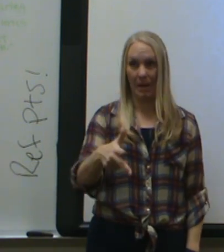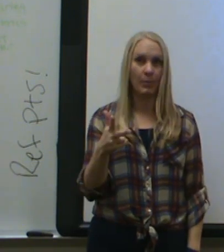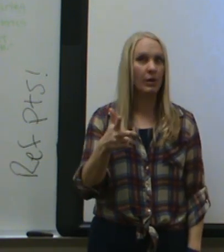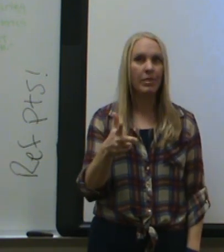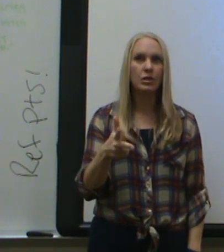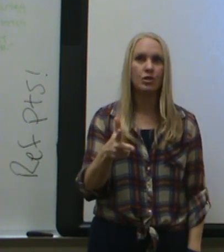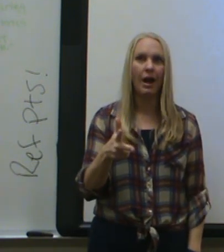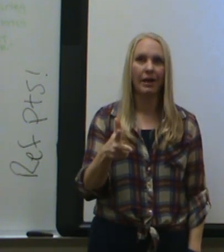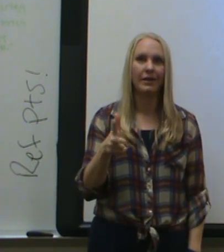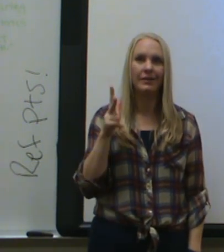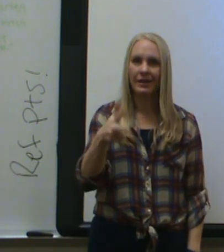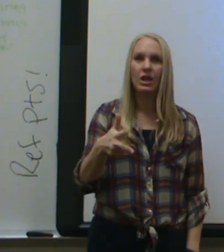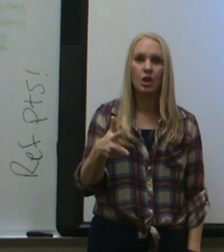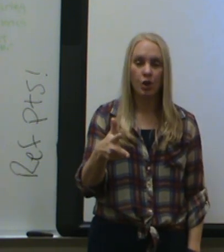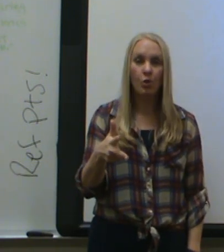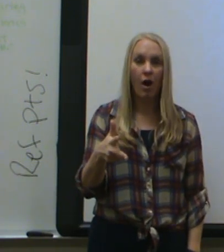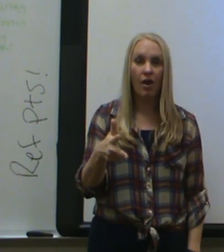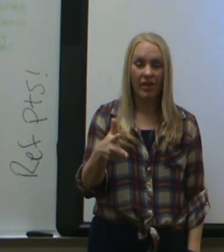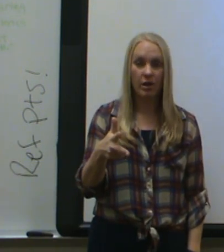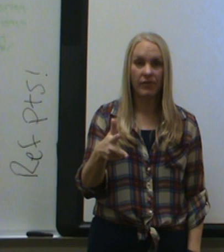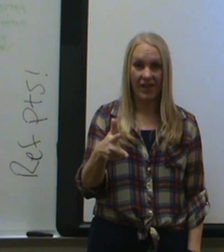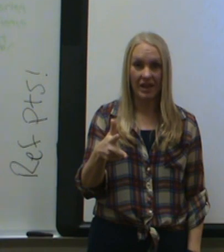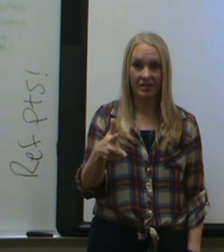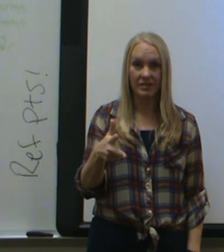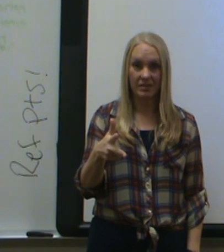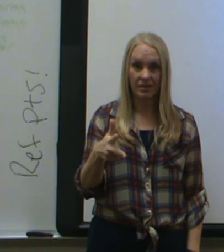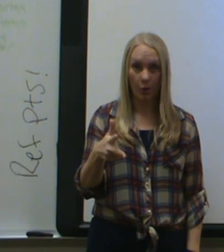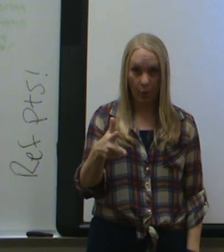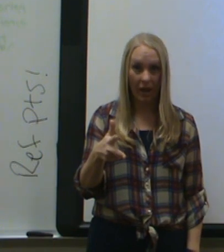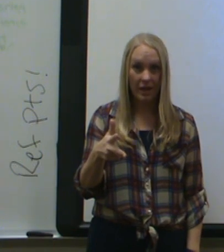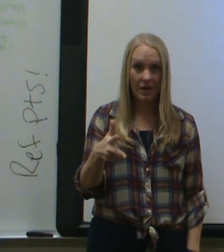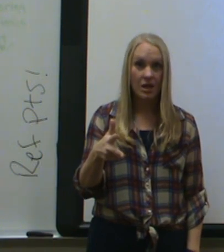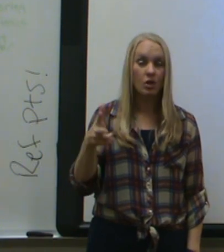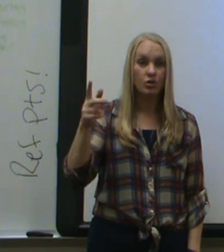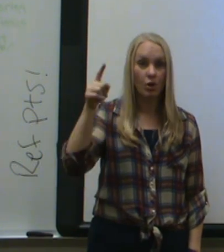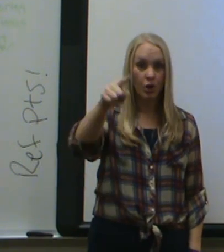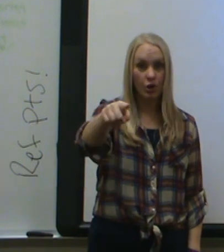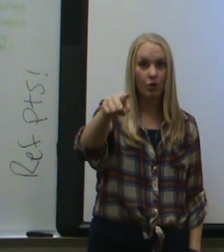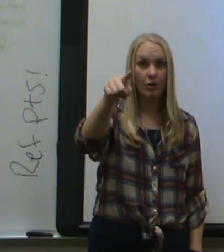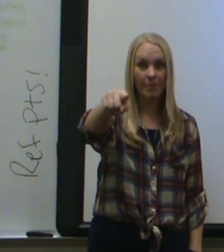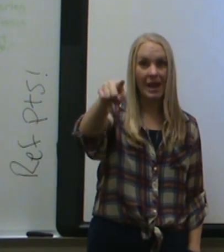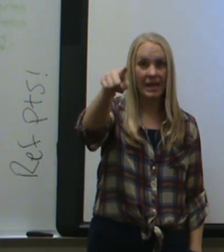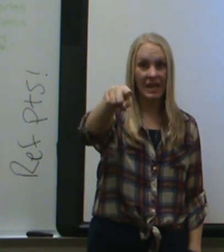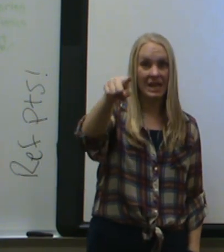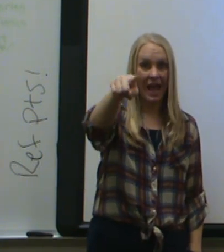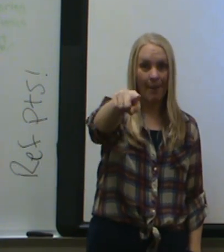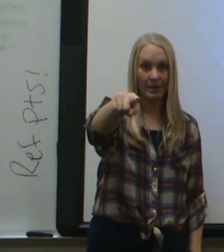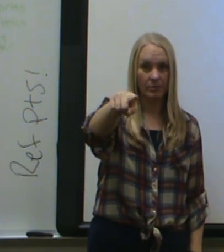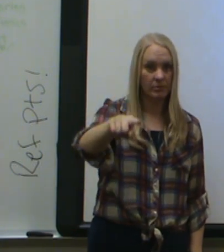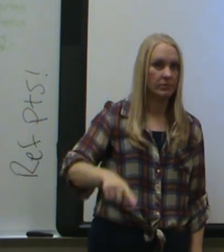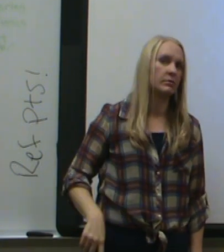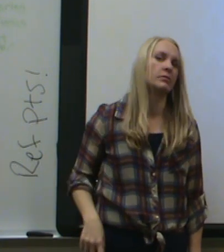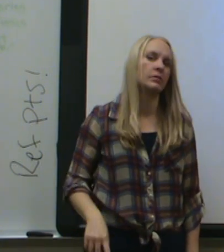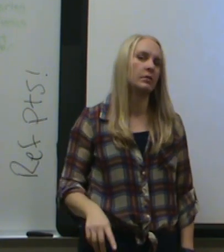people in the truck, you are their face. Okay? So you make it happen.